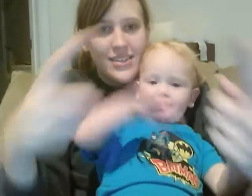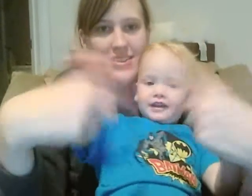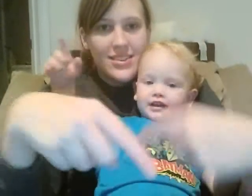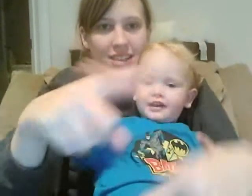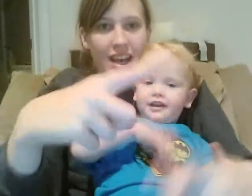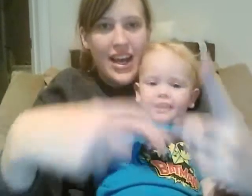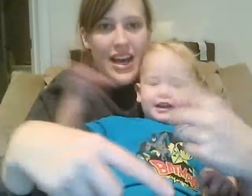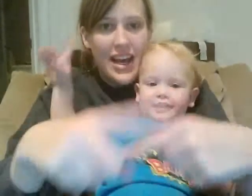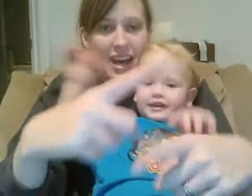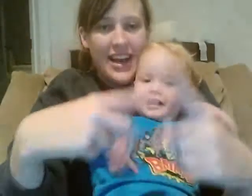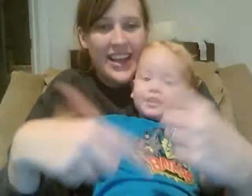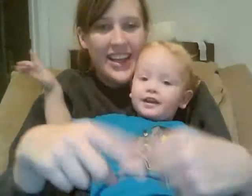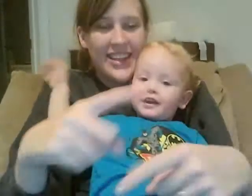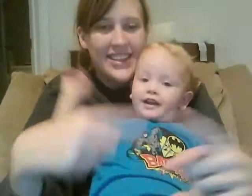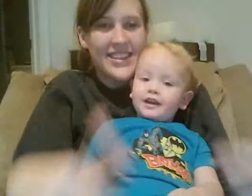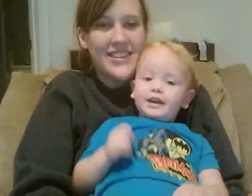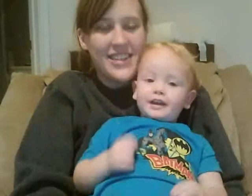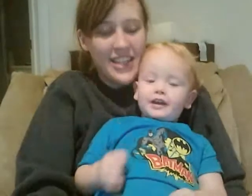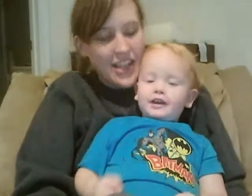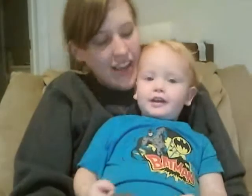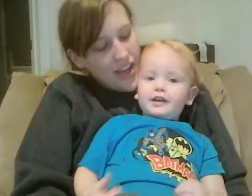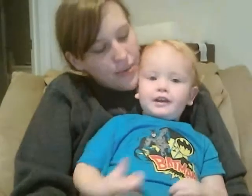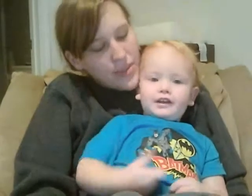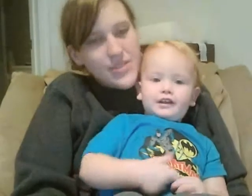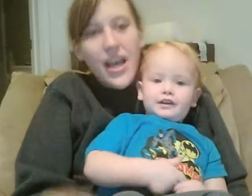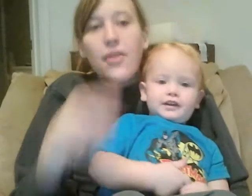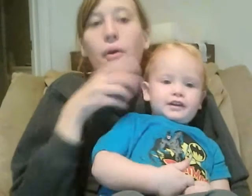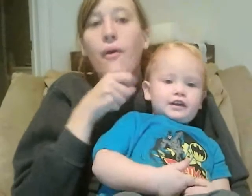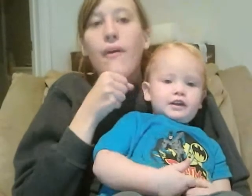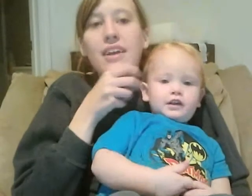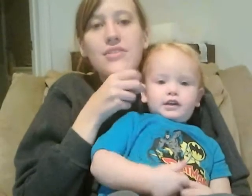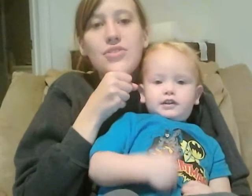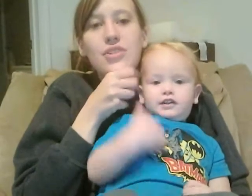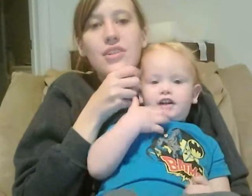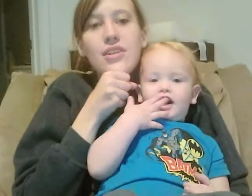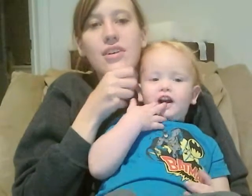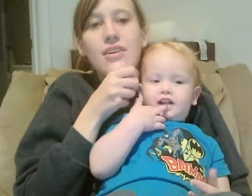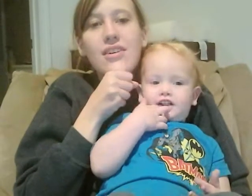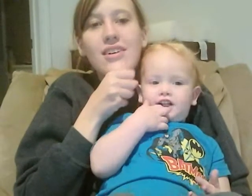Sign. Good. Will you sign orange? Orange.